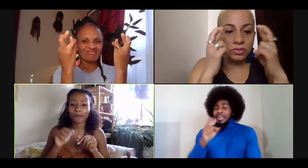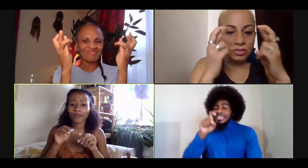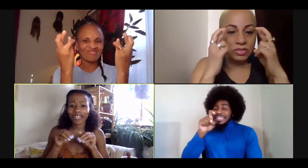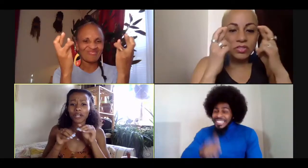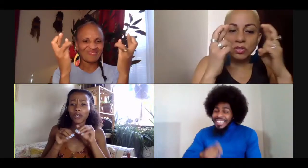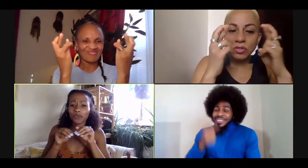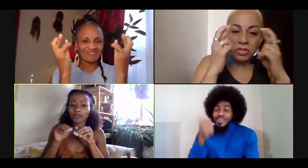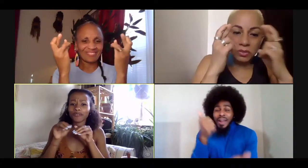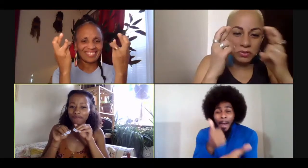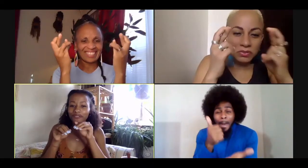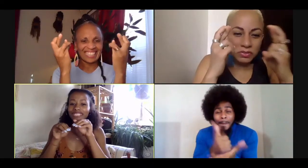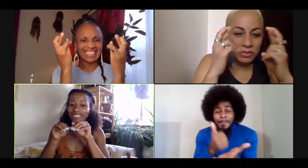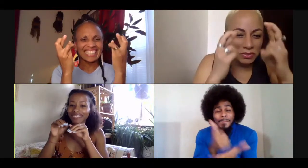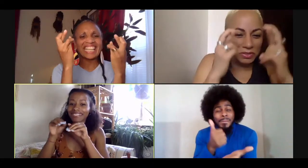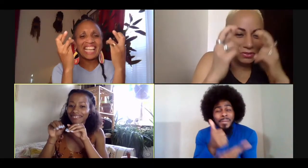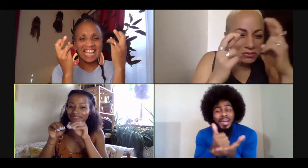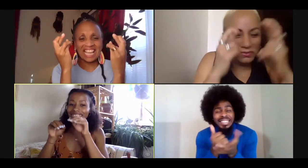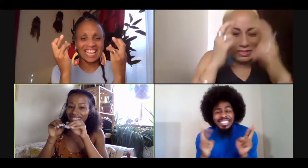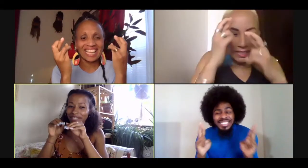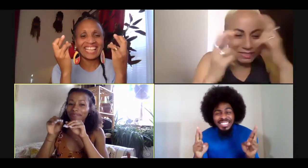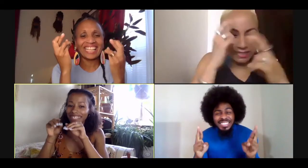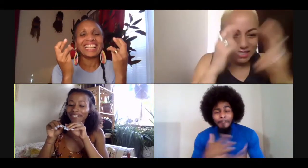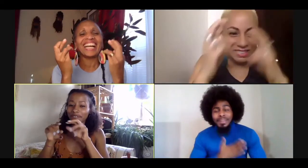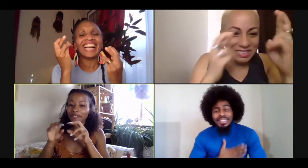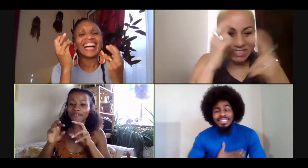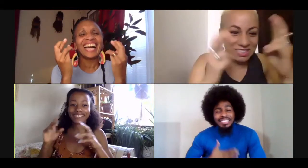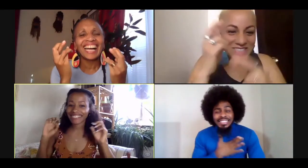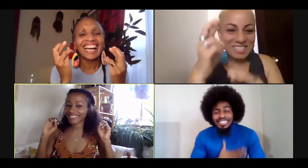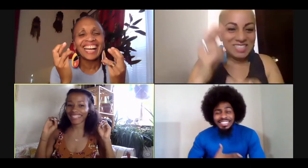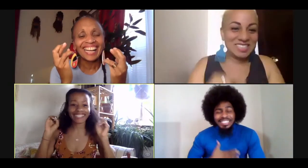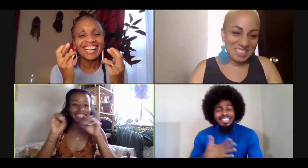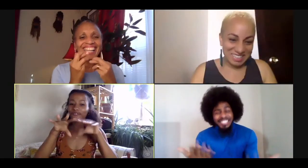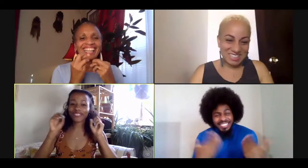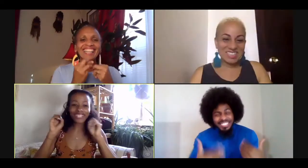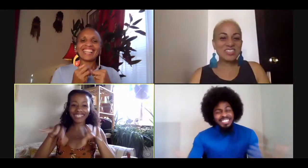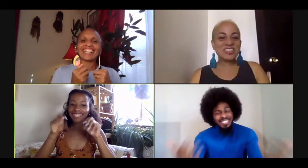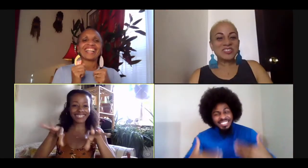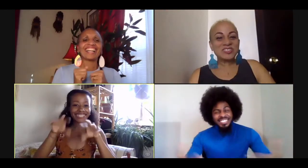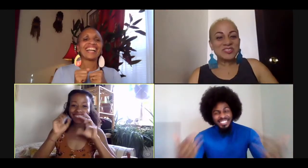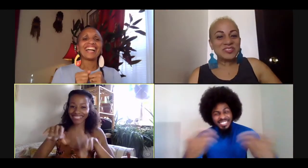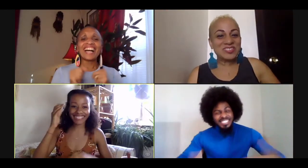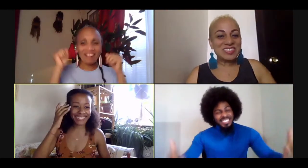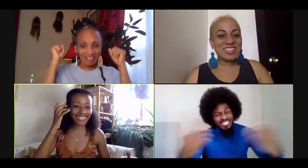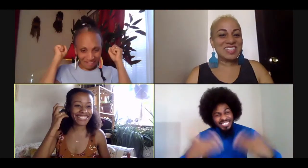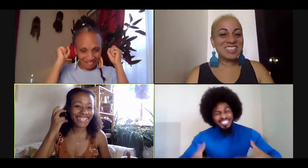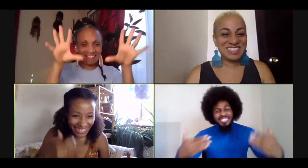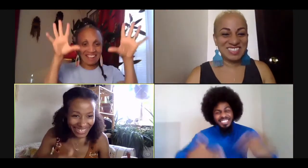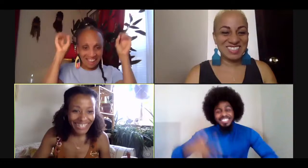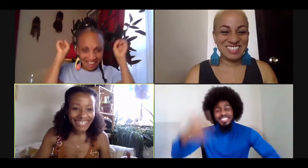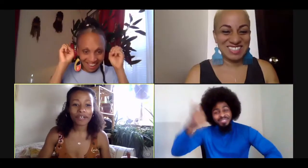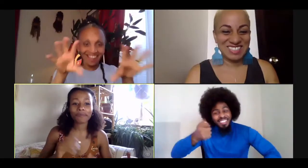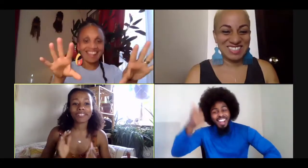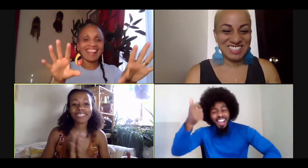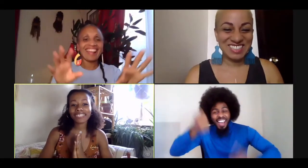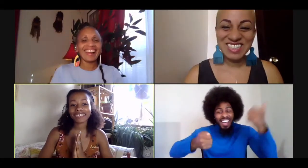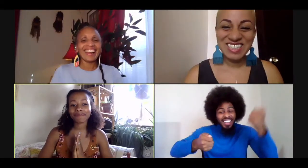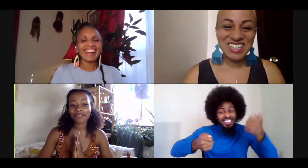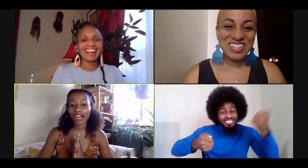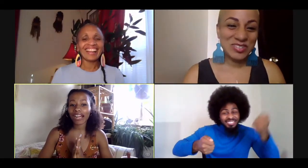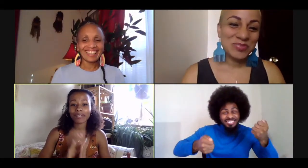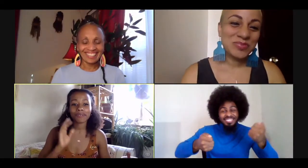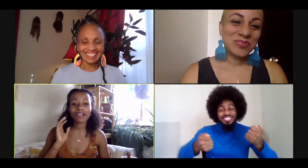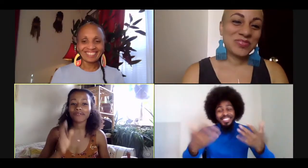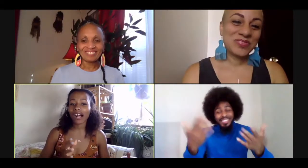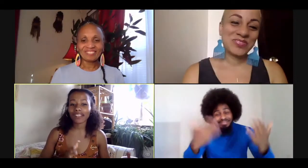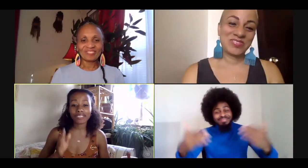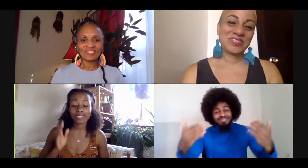and we're reaching up there, but we need just like that flood in. So please